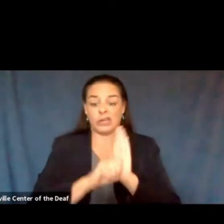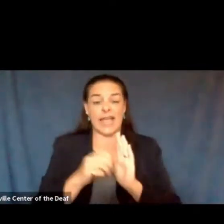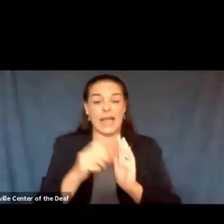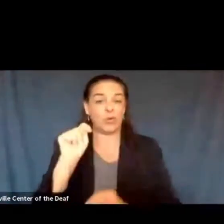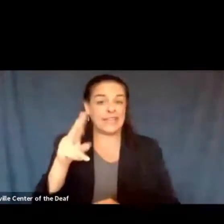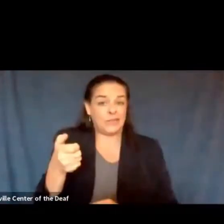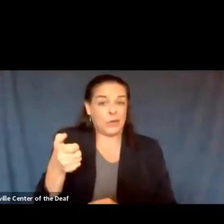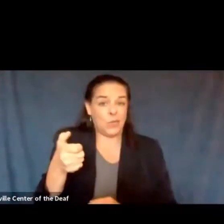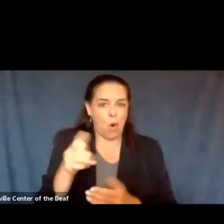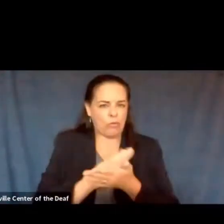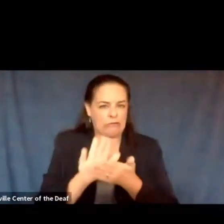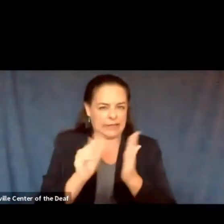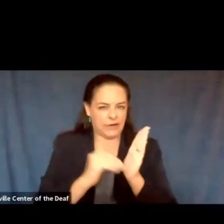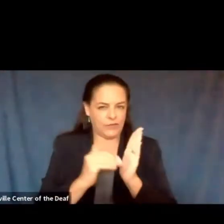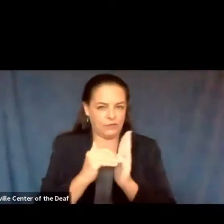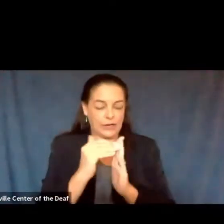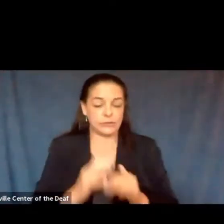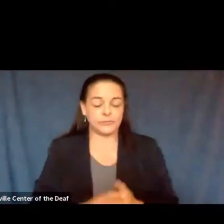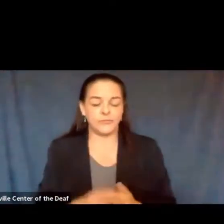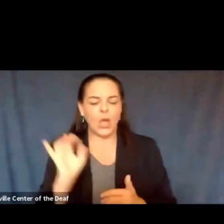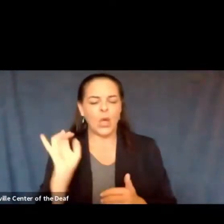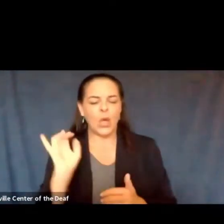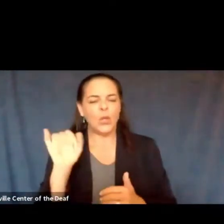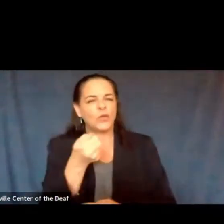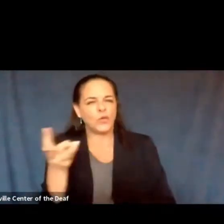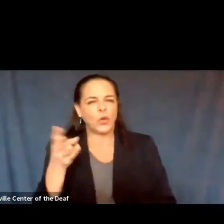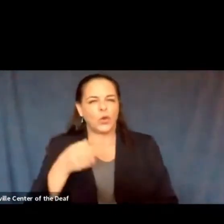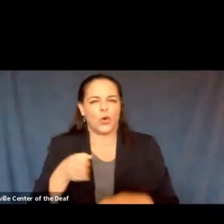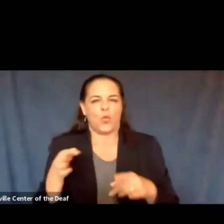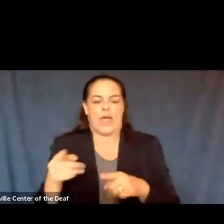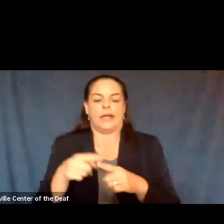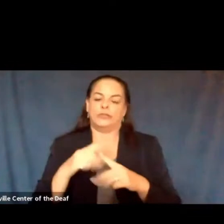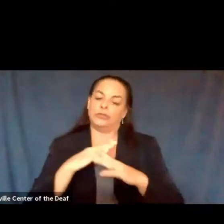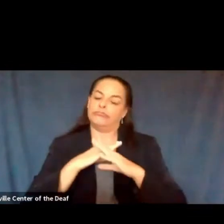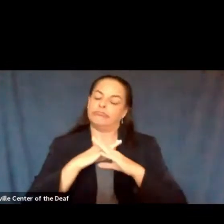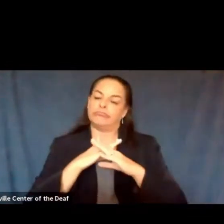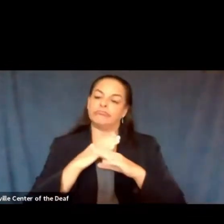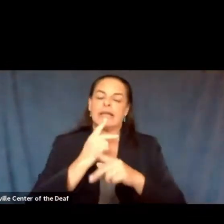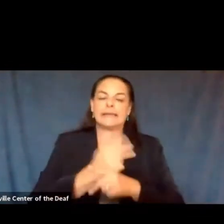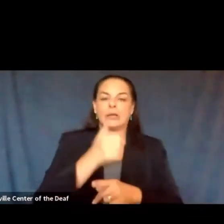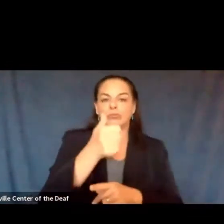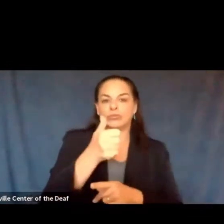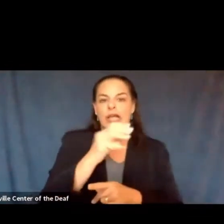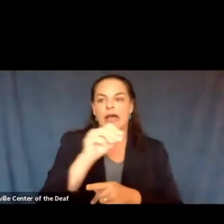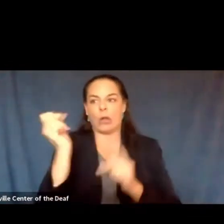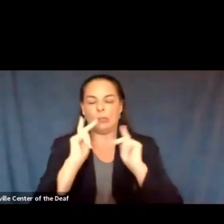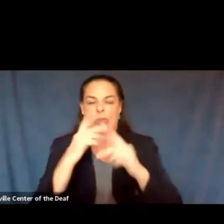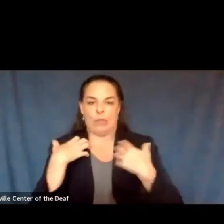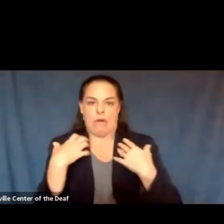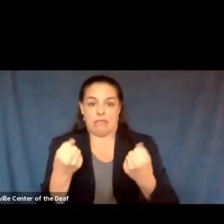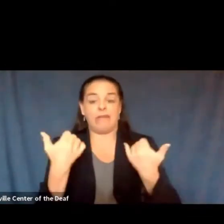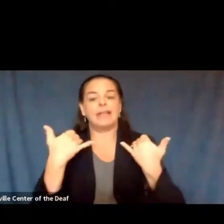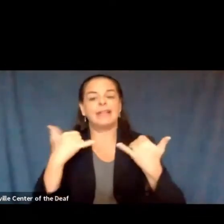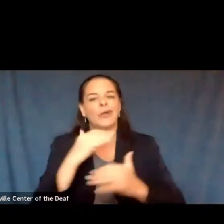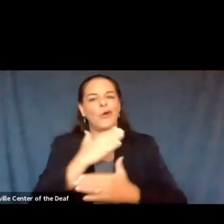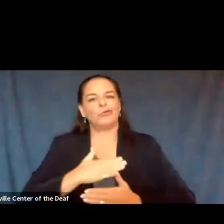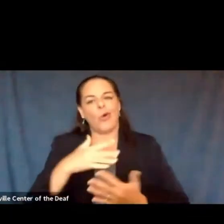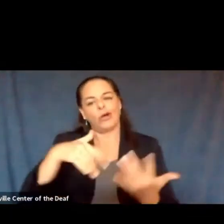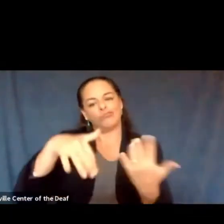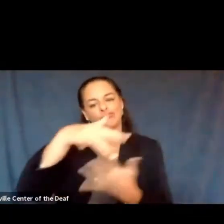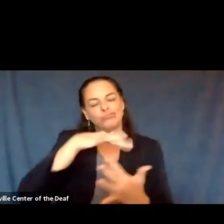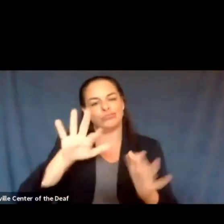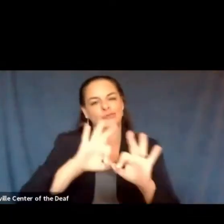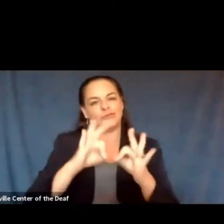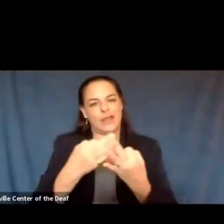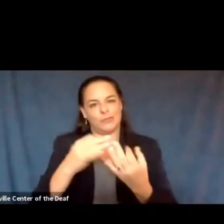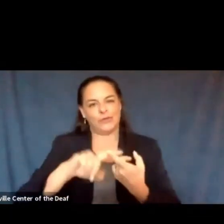frequently. Those are just a few ways to keep you and those around you healthy while still enjoying time with your friends and family.